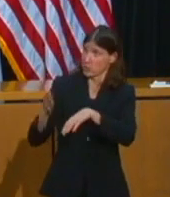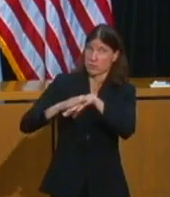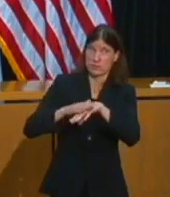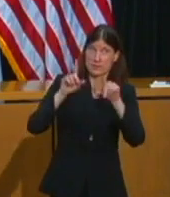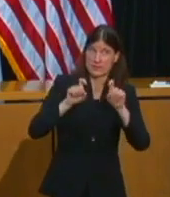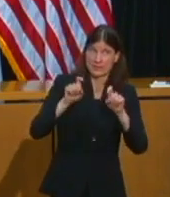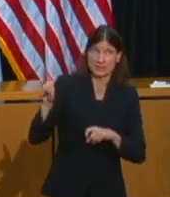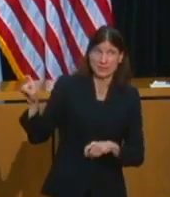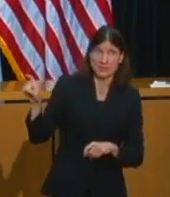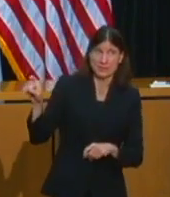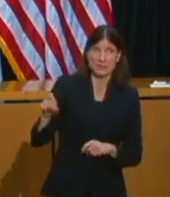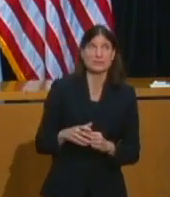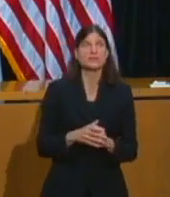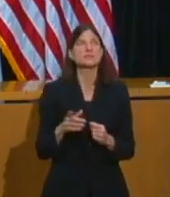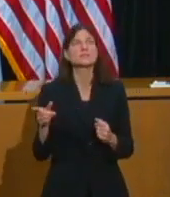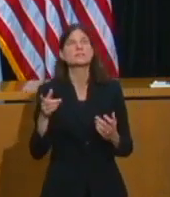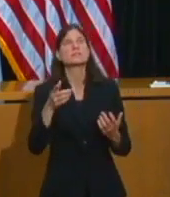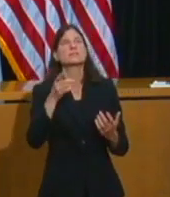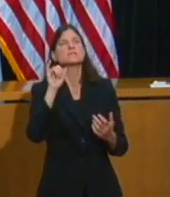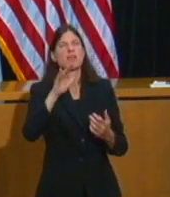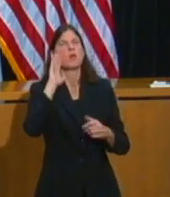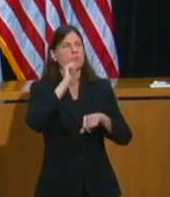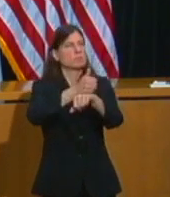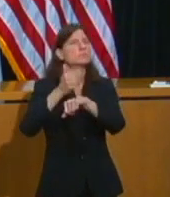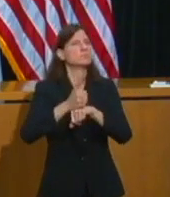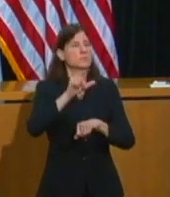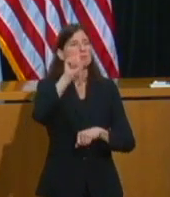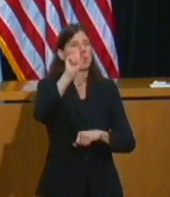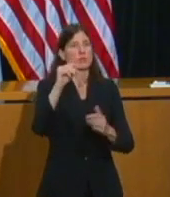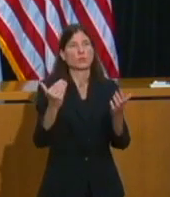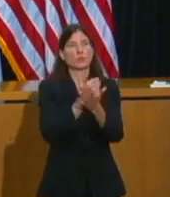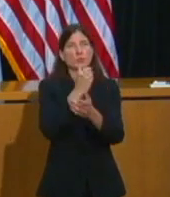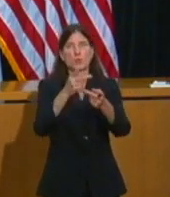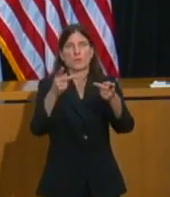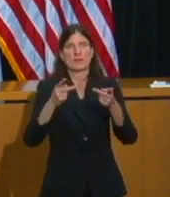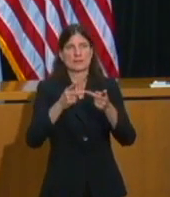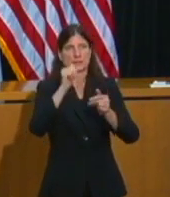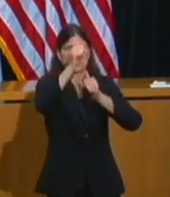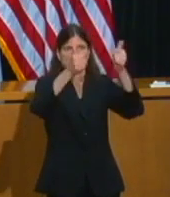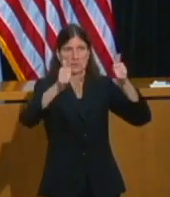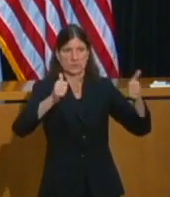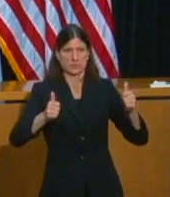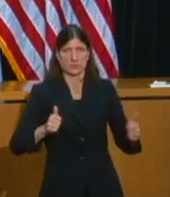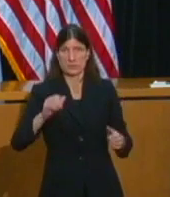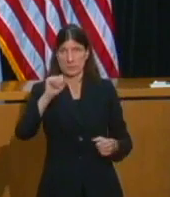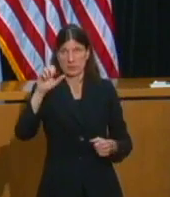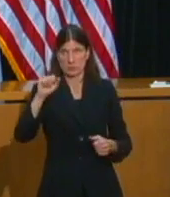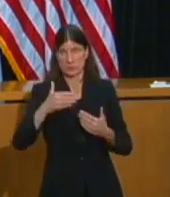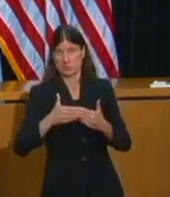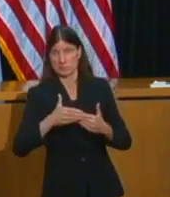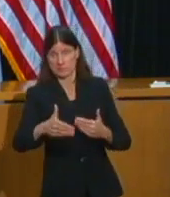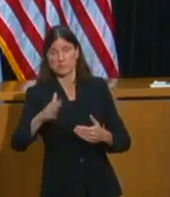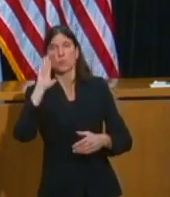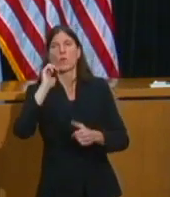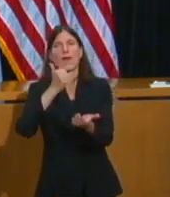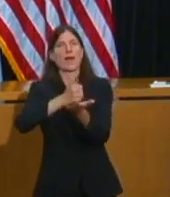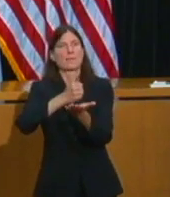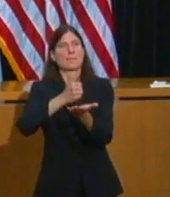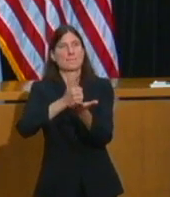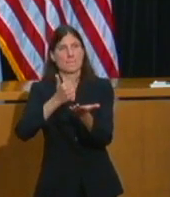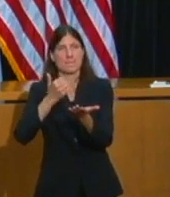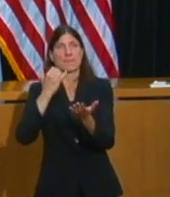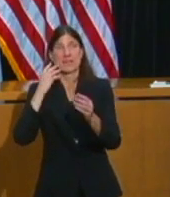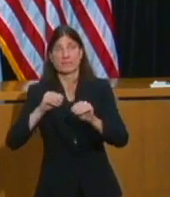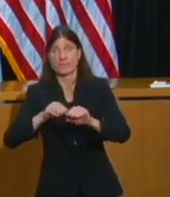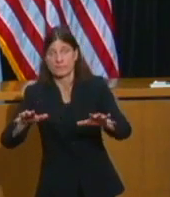being pursued as part of that initiative that I talked about in remarks are, for the most part, of communities of color, yeah. Is that the same plan from before the protest? Pardon me?